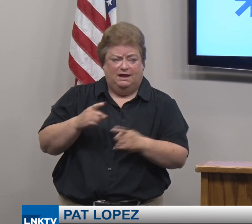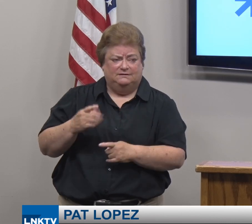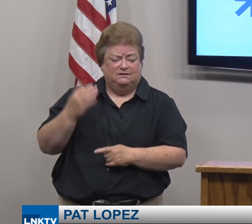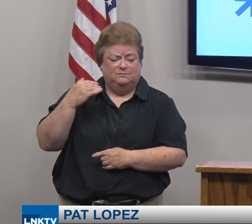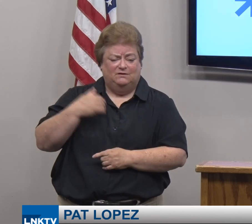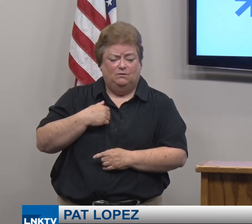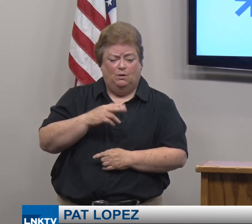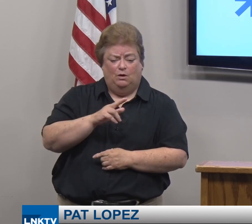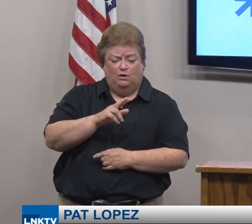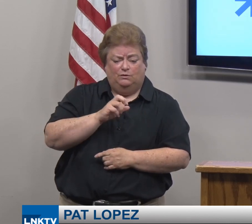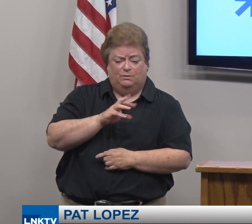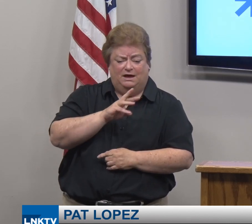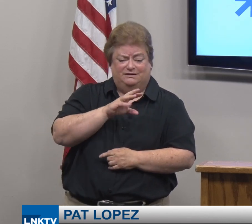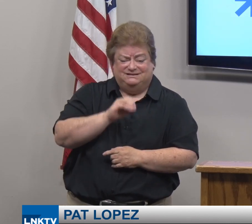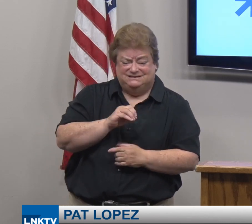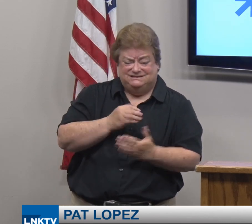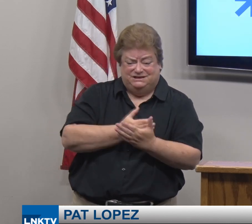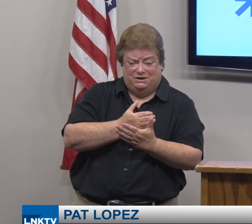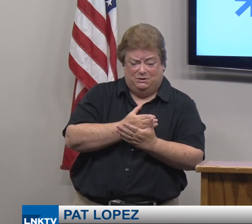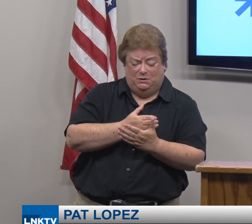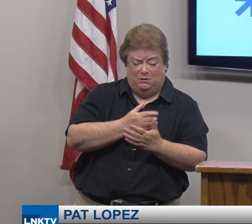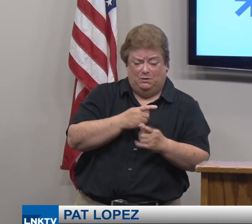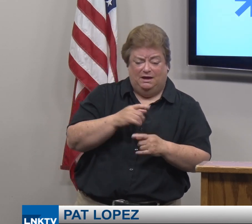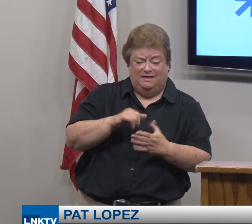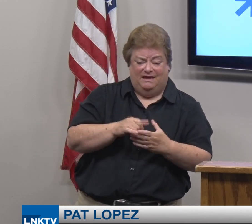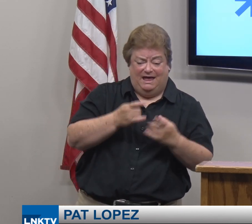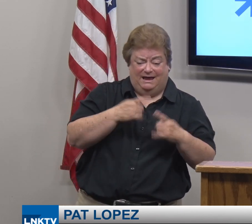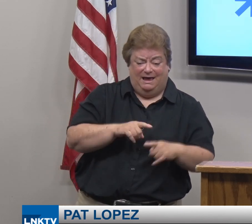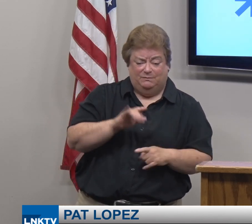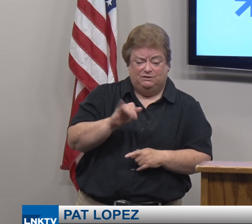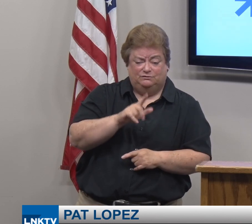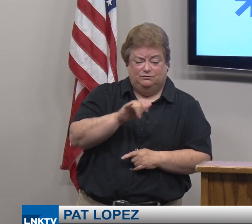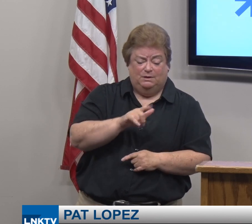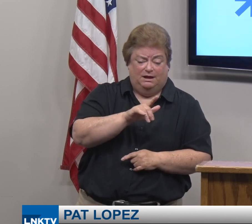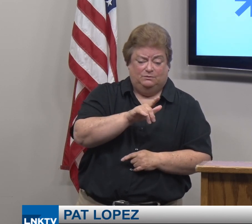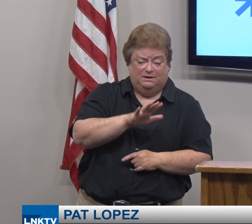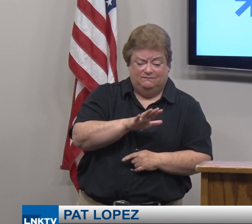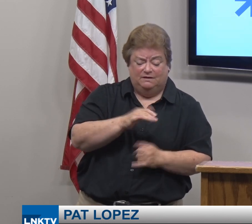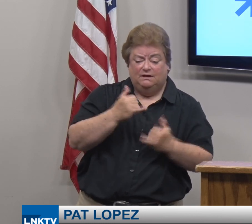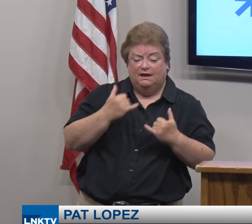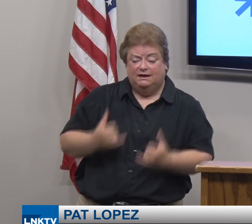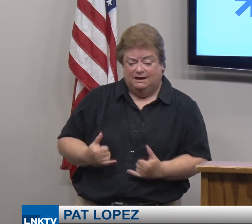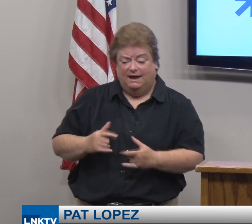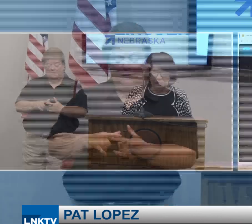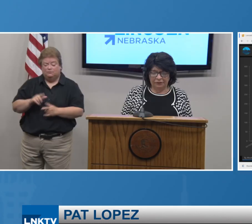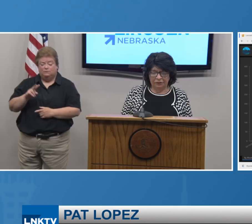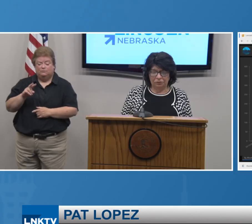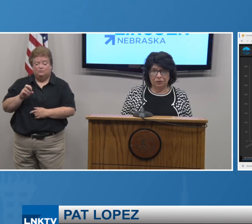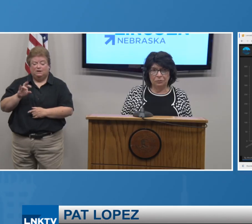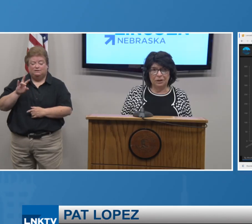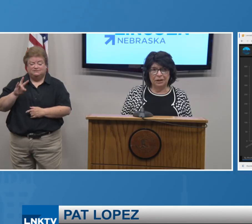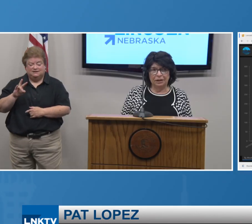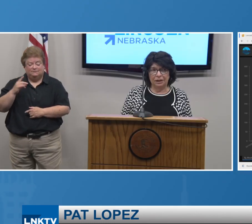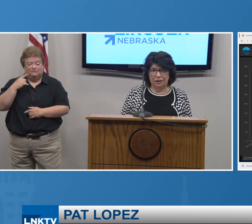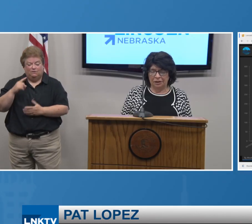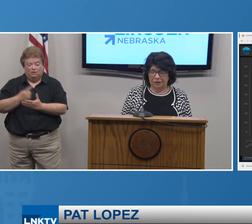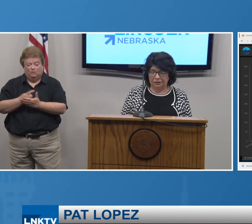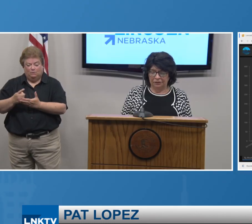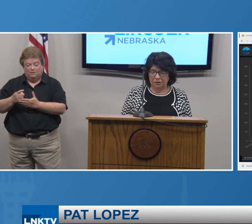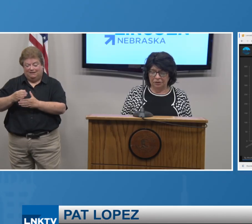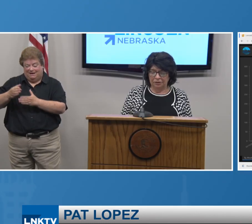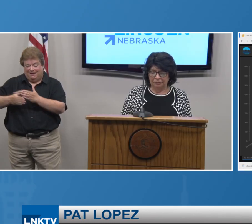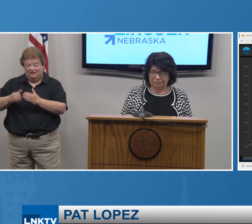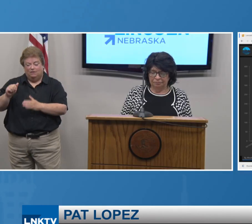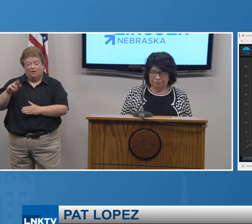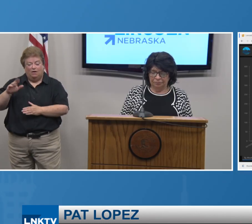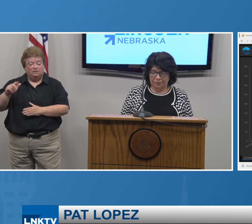of 360 new cases for the week ending July 25th down to 207 cases for the week ending